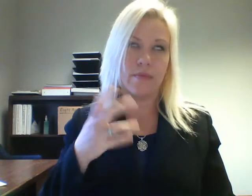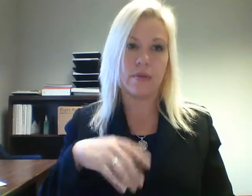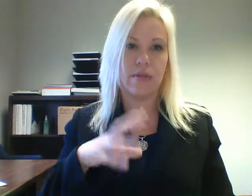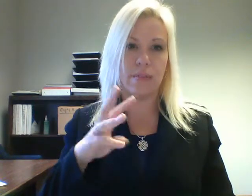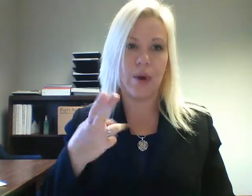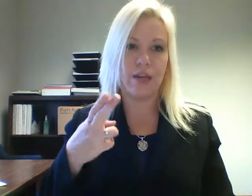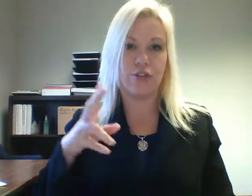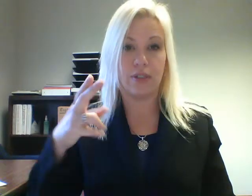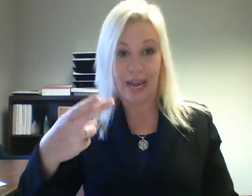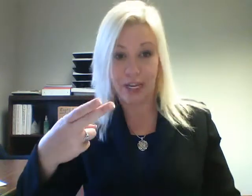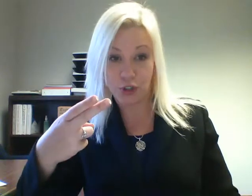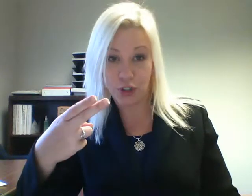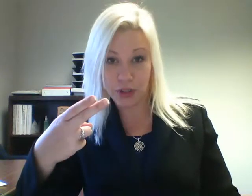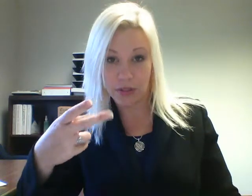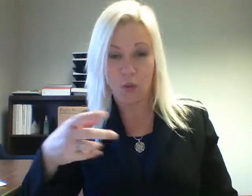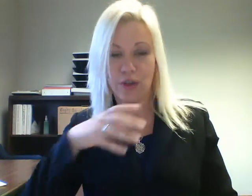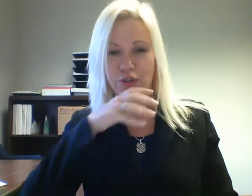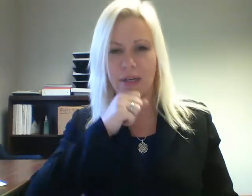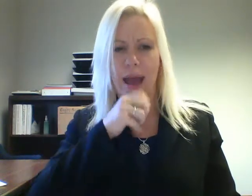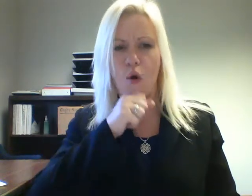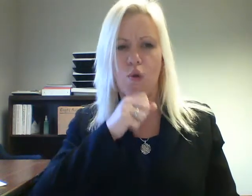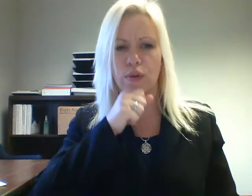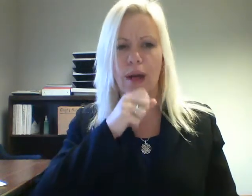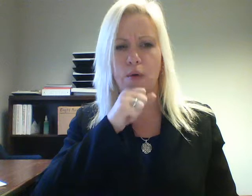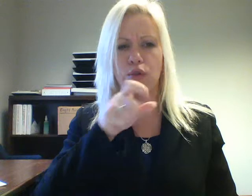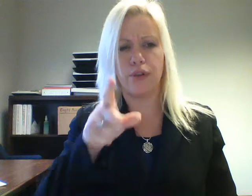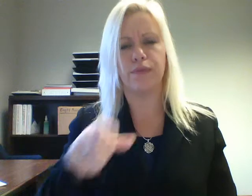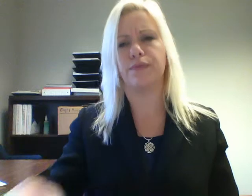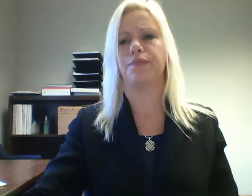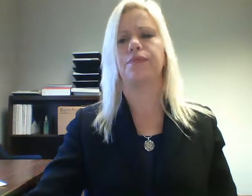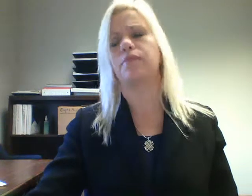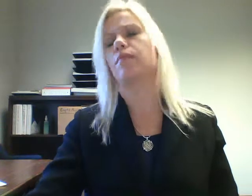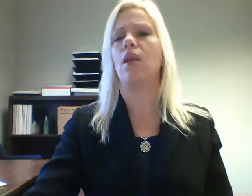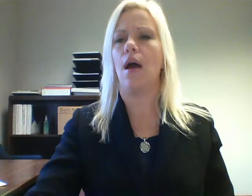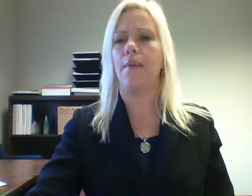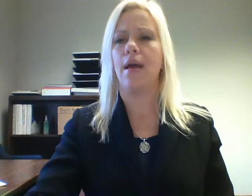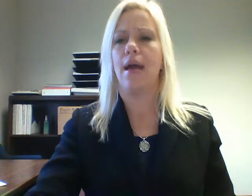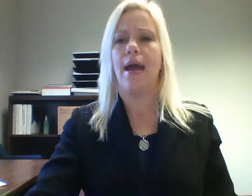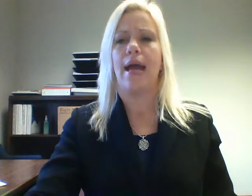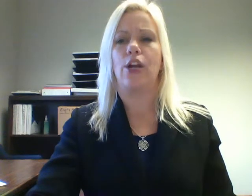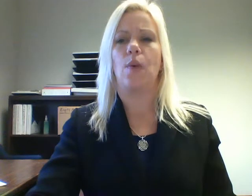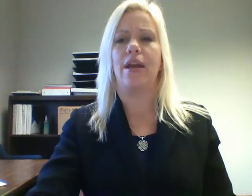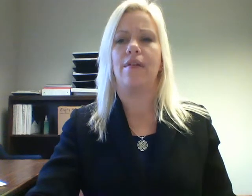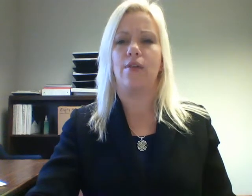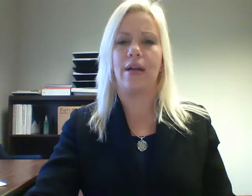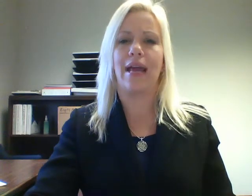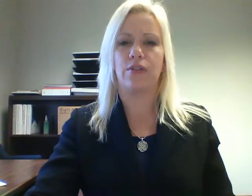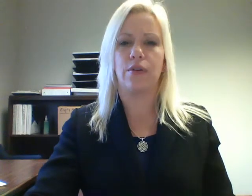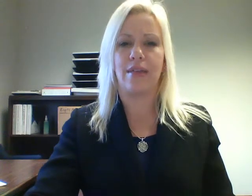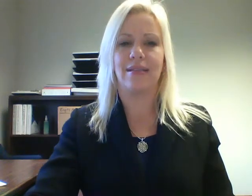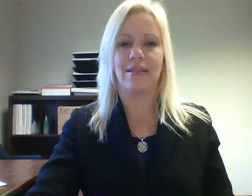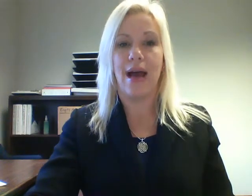a WHH question. How old? How old are you? And you're waiting for an answer that's